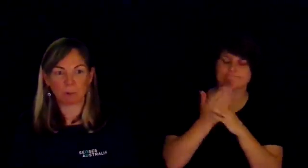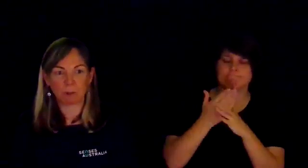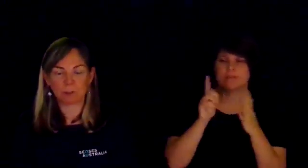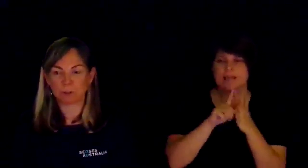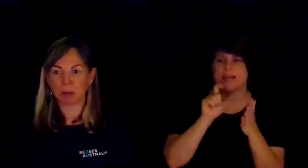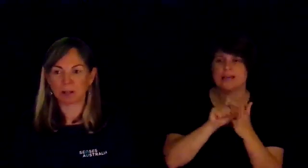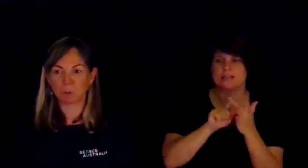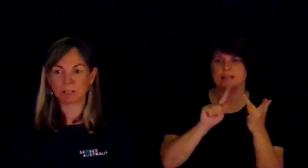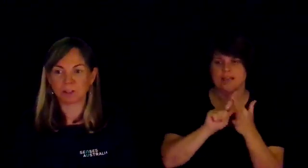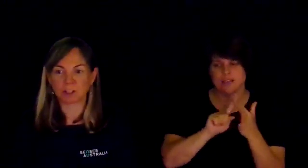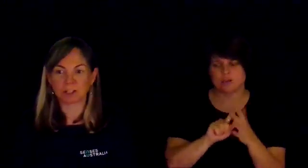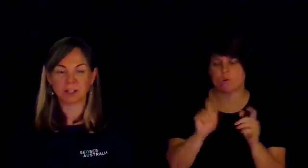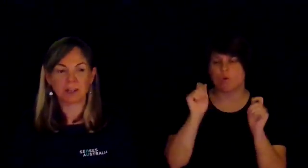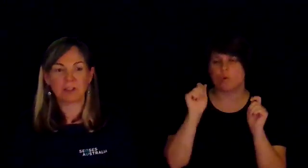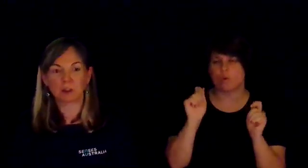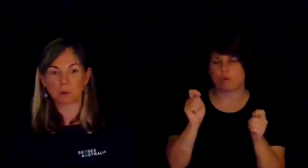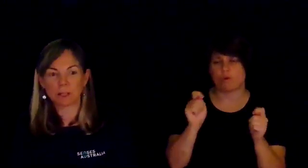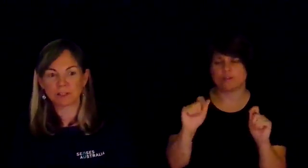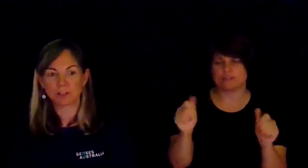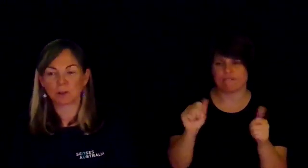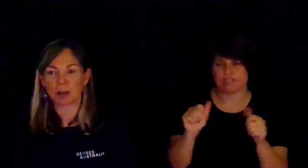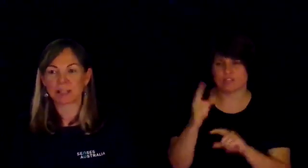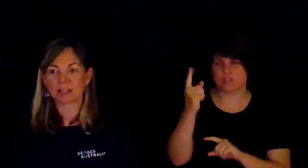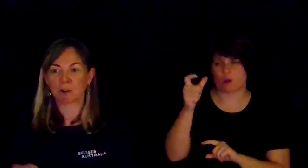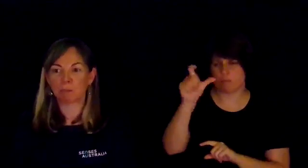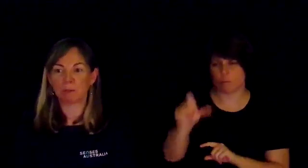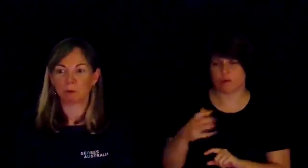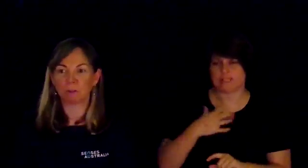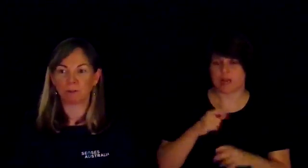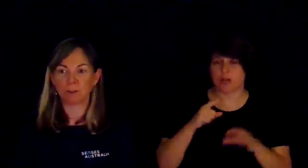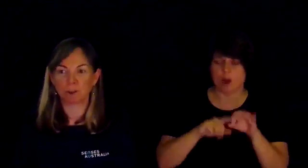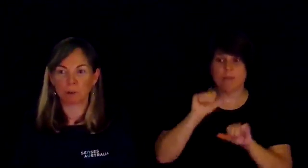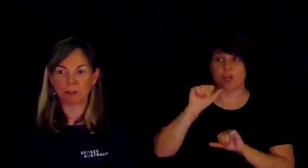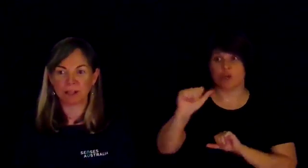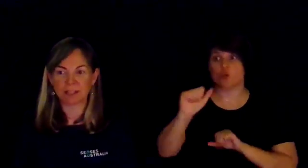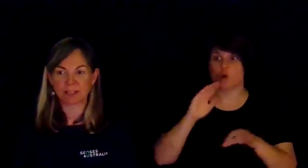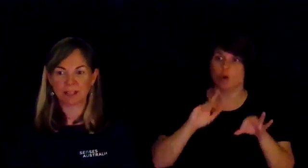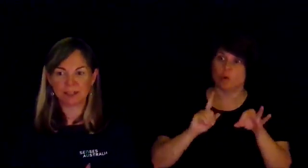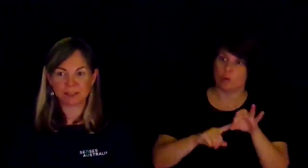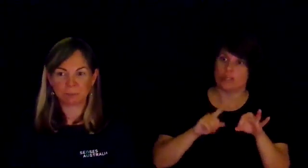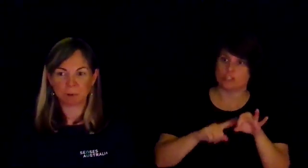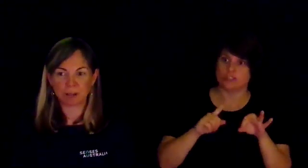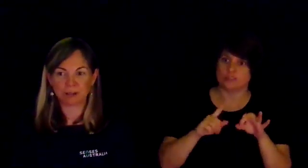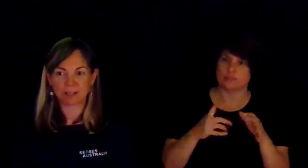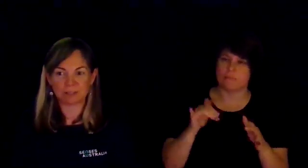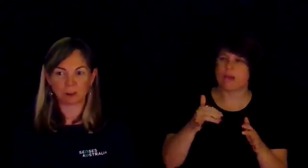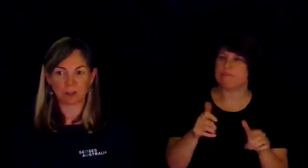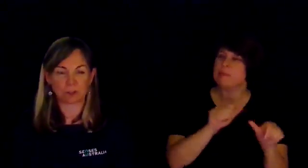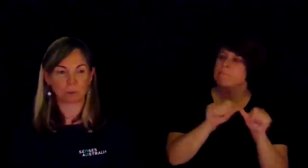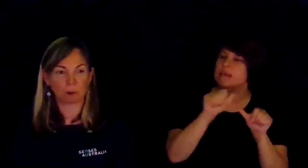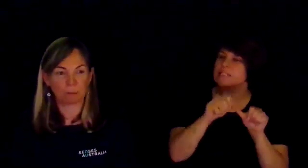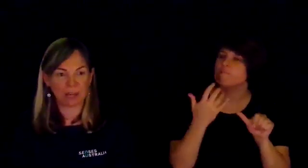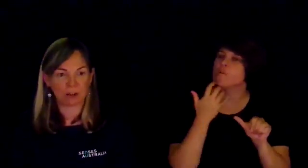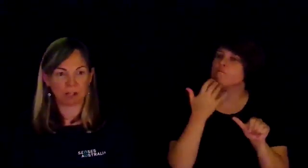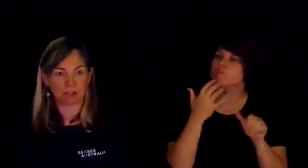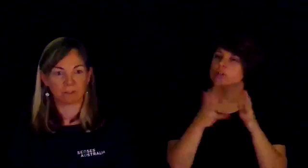was one more person who had a question. The questions you're asking are a bit more for future webinars. This webinar is